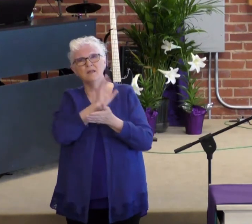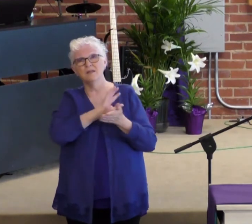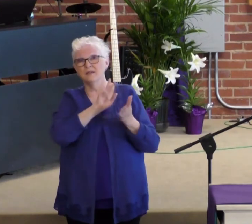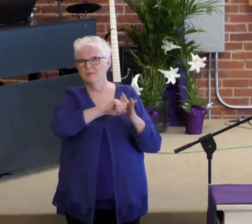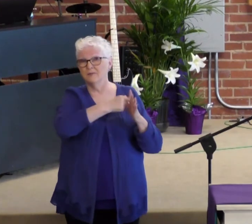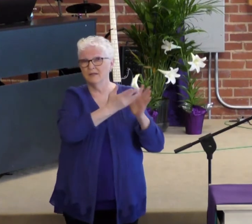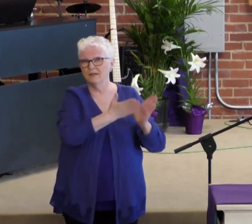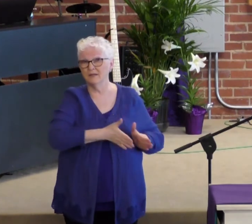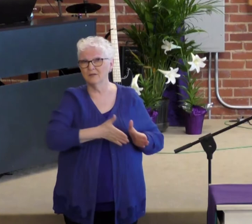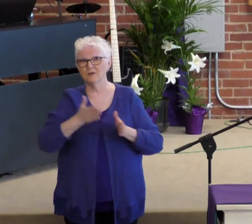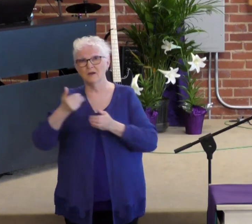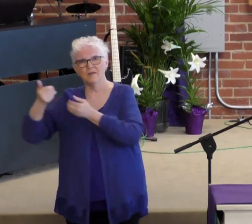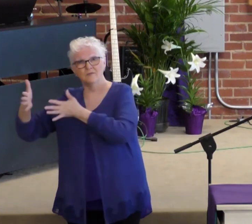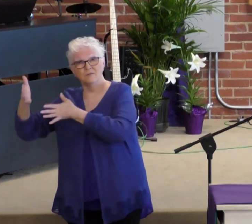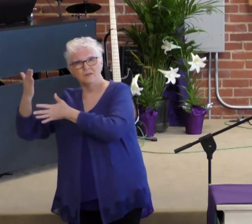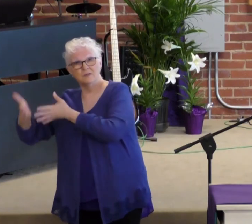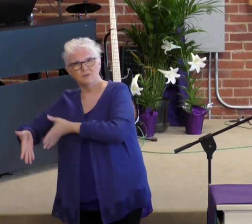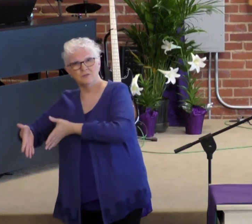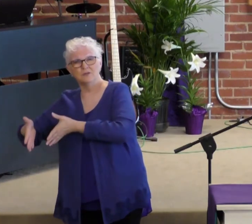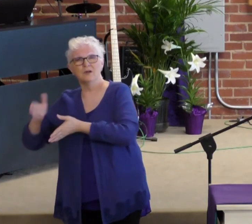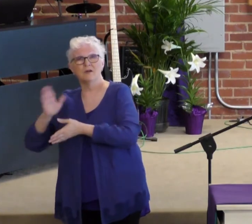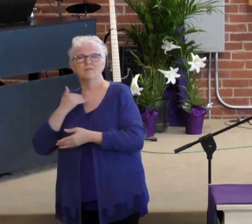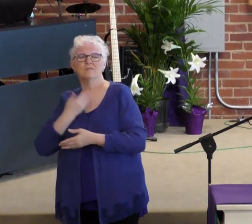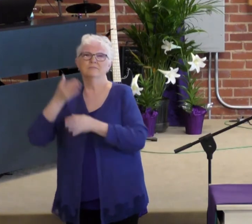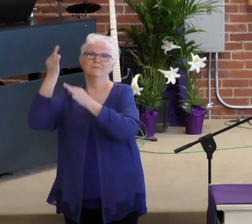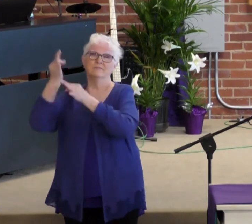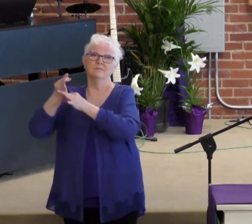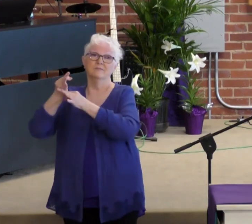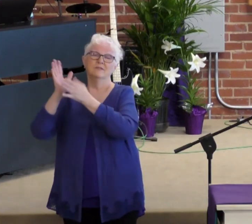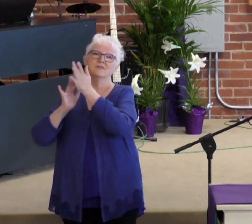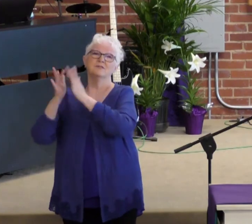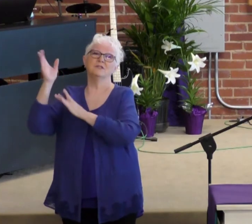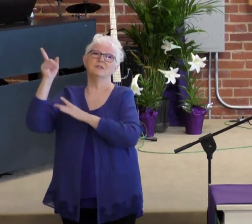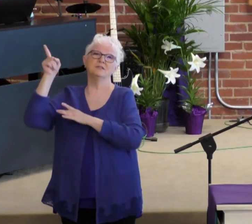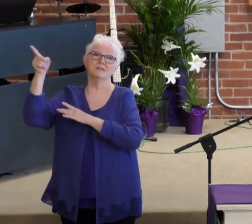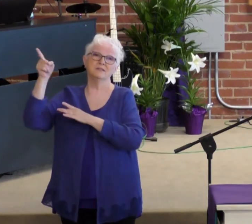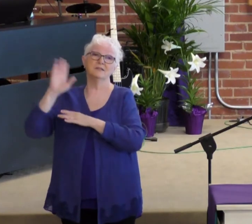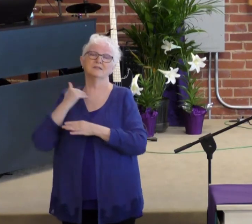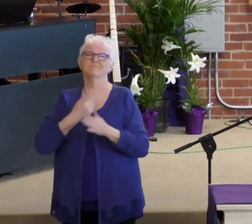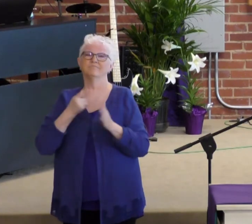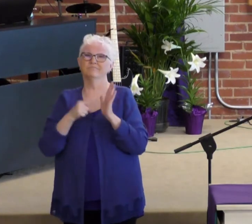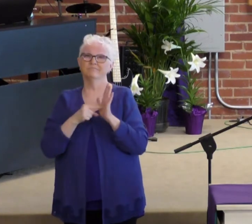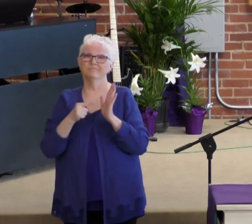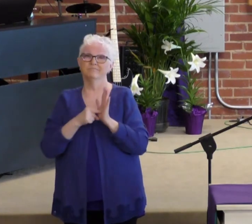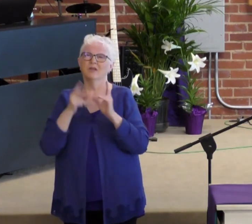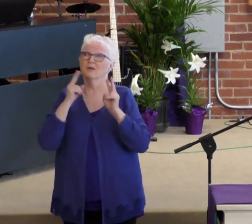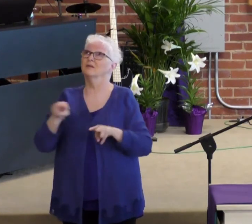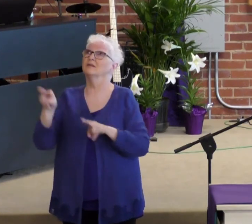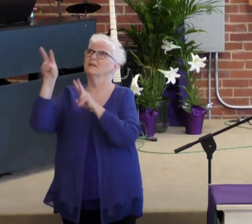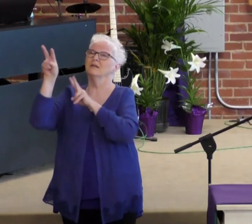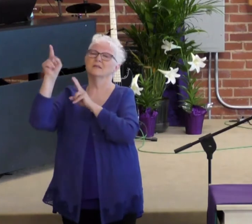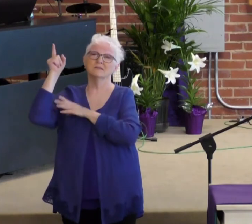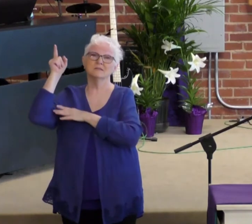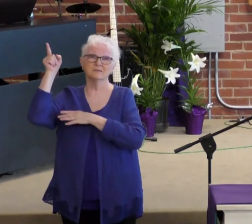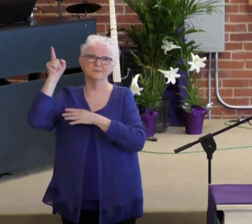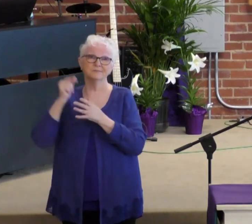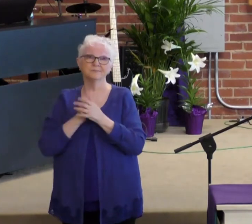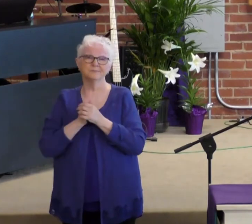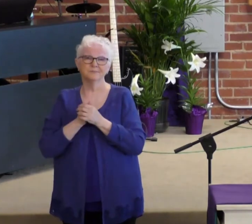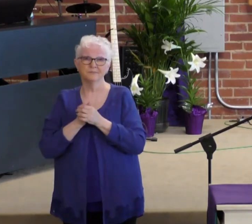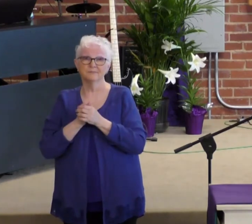faith. Jesus is our guideline. He is the one that we look to. So Jesus did